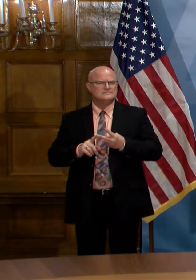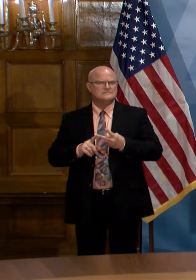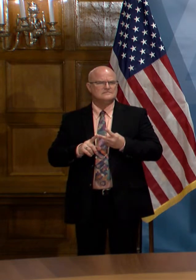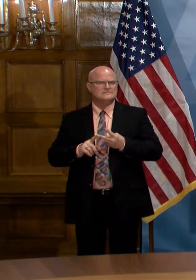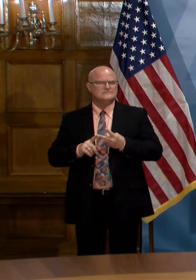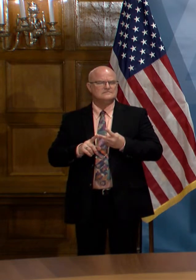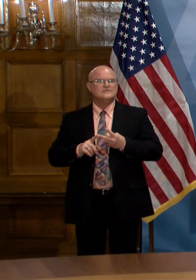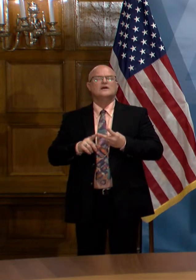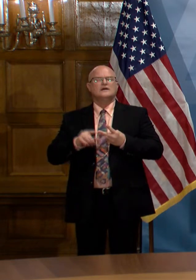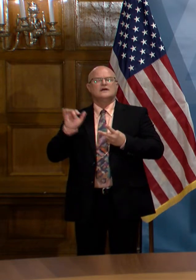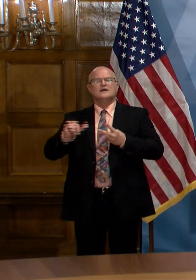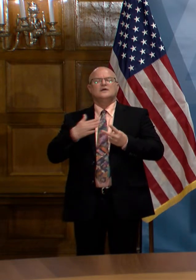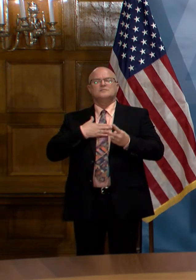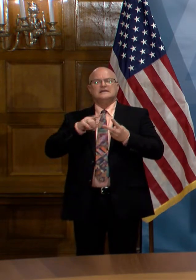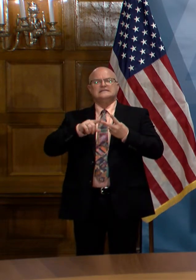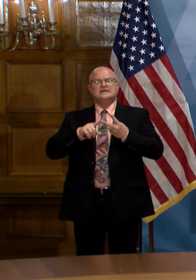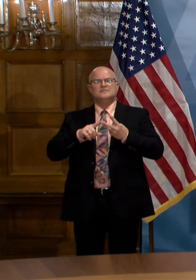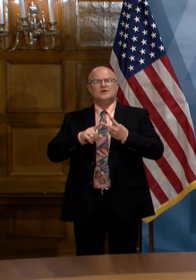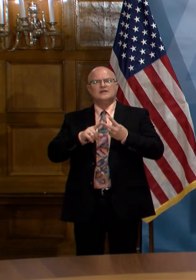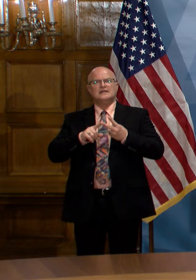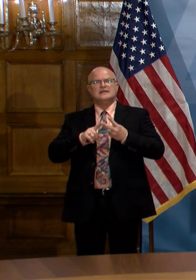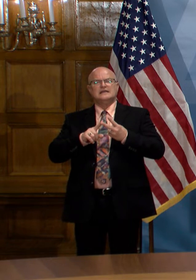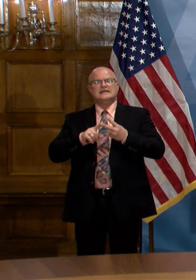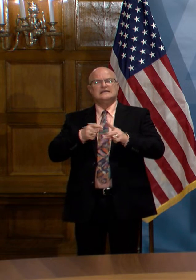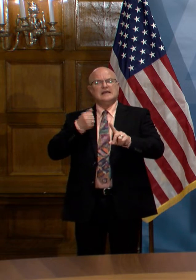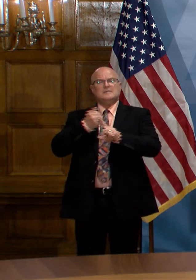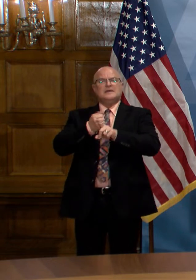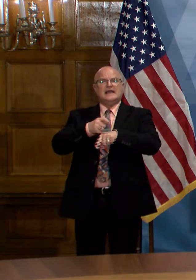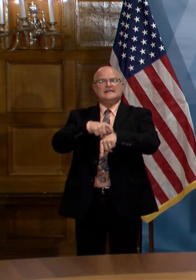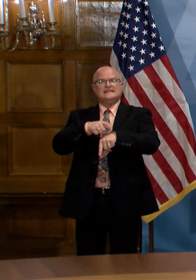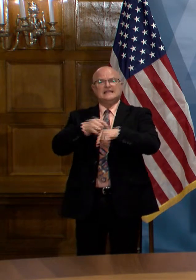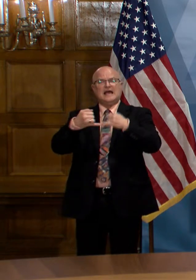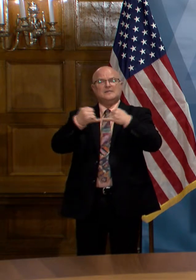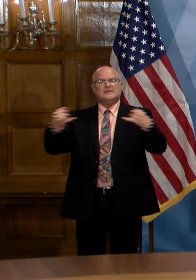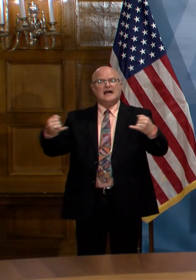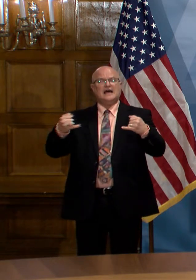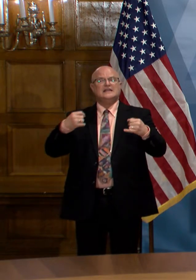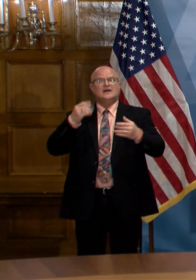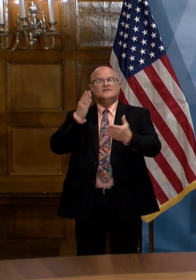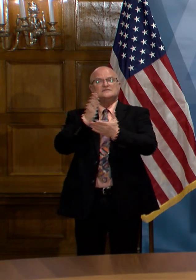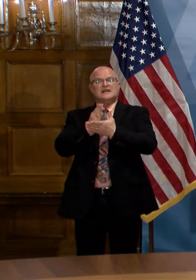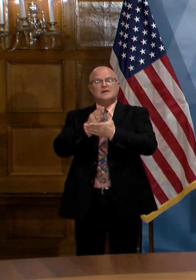My second part was, does this impact the timeline of lifting the mask mandate on the